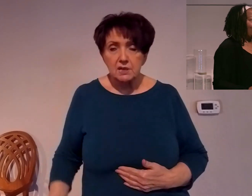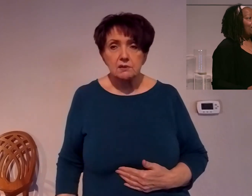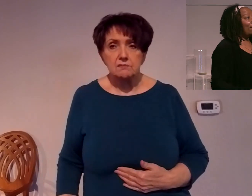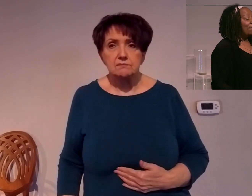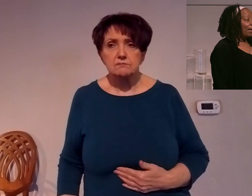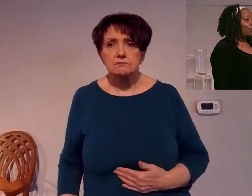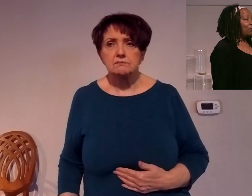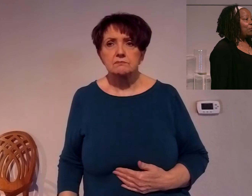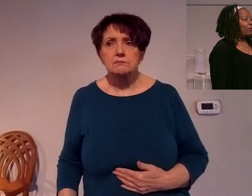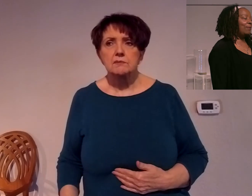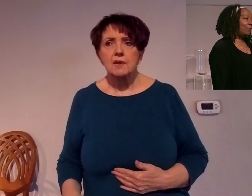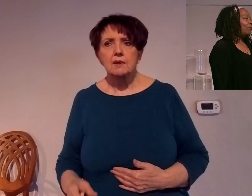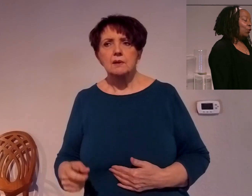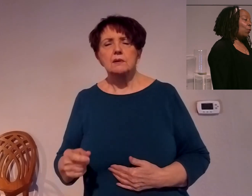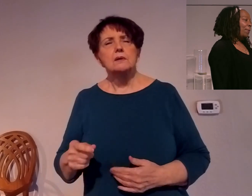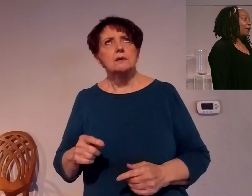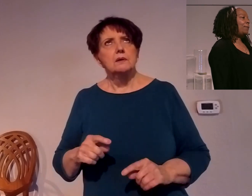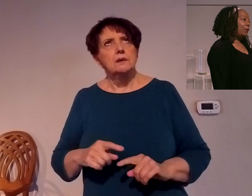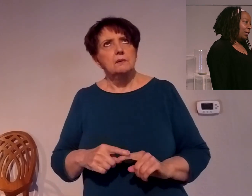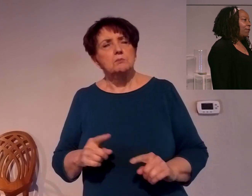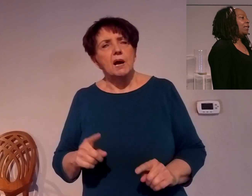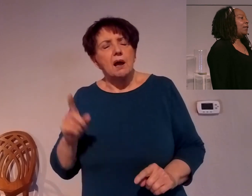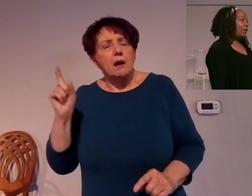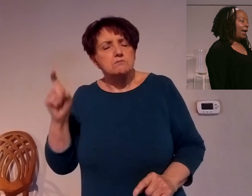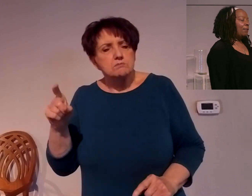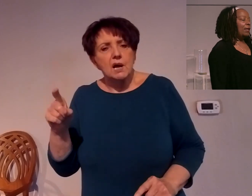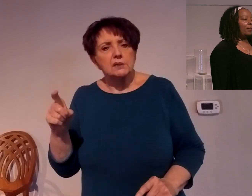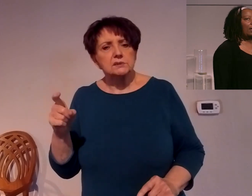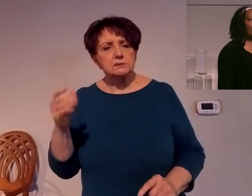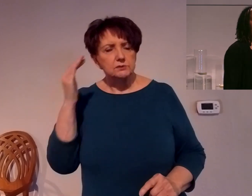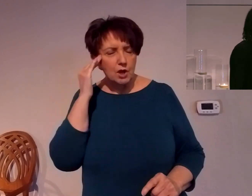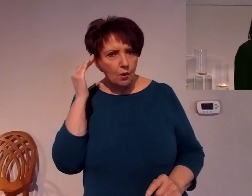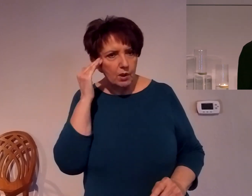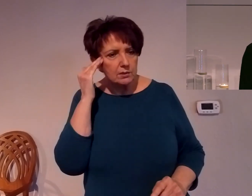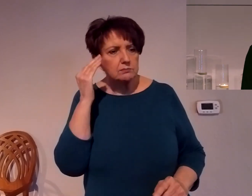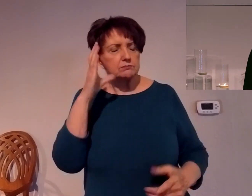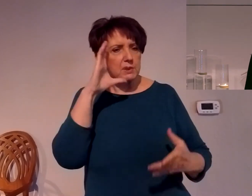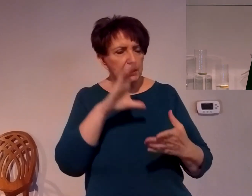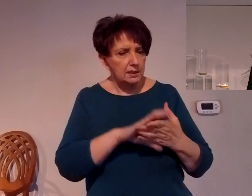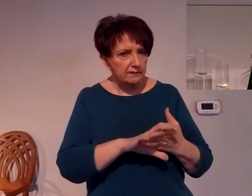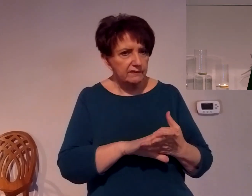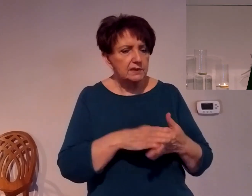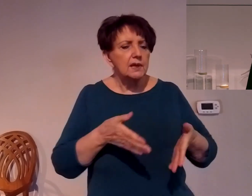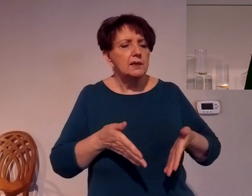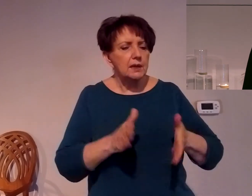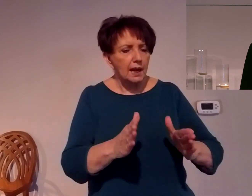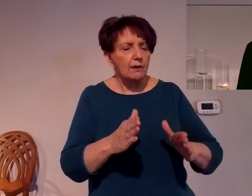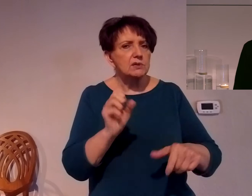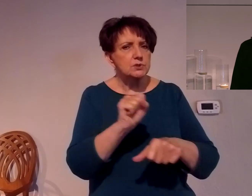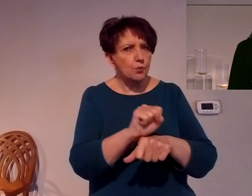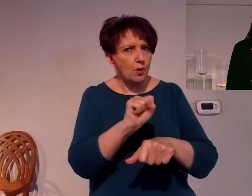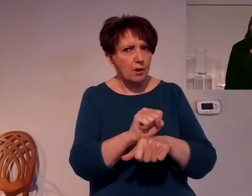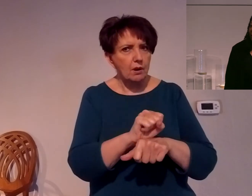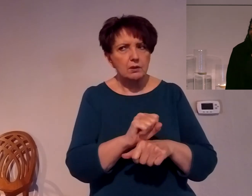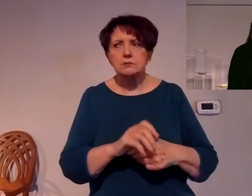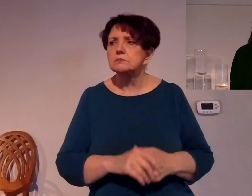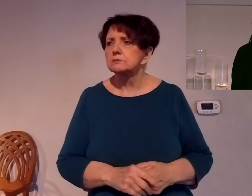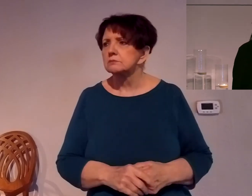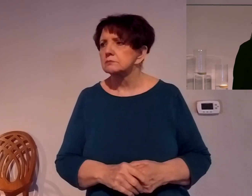but I must know about it, believe in it, and then allow it to move. So we can